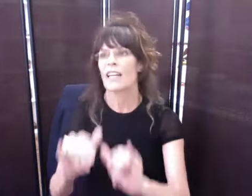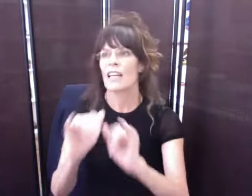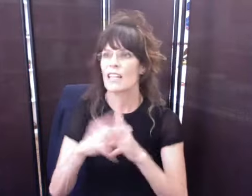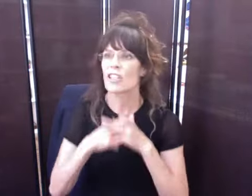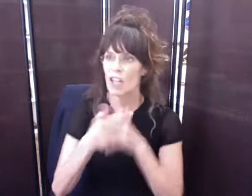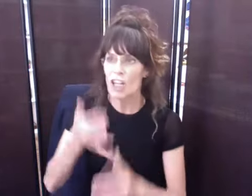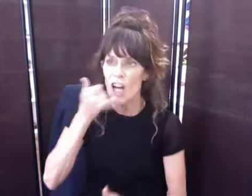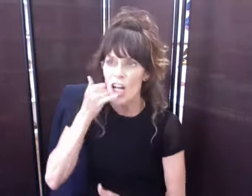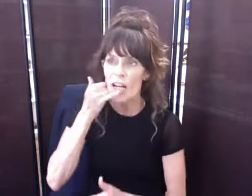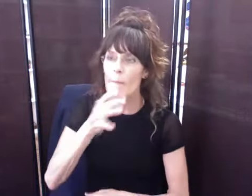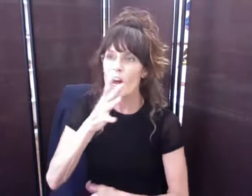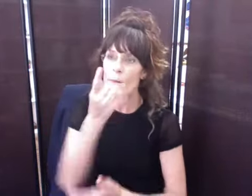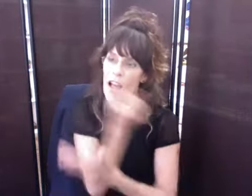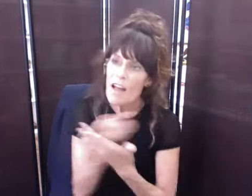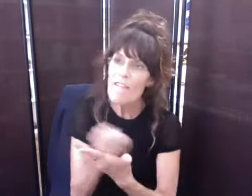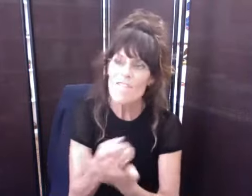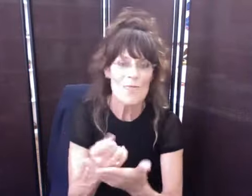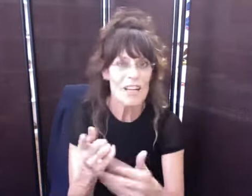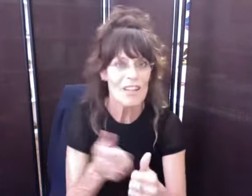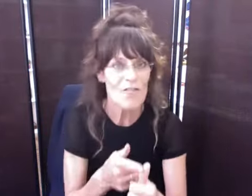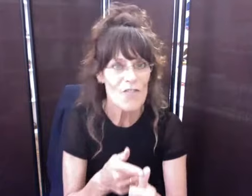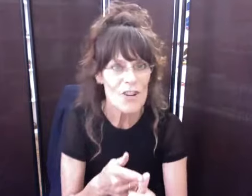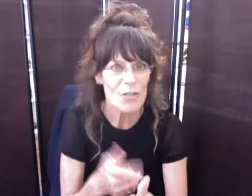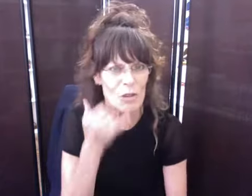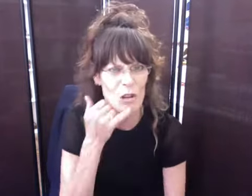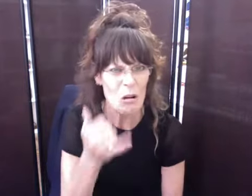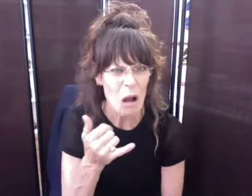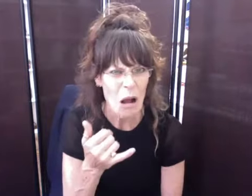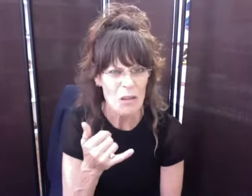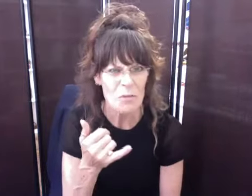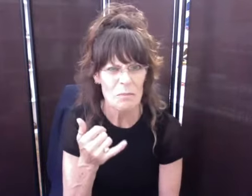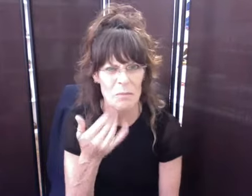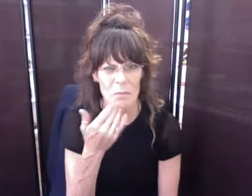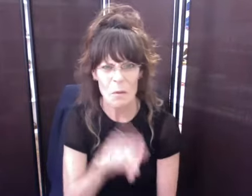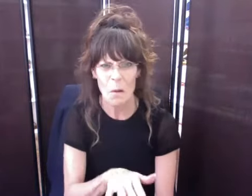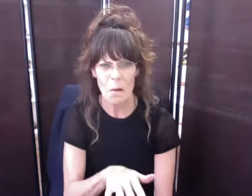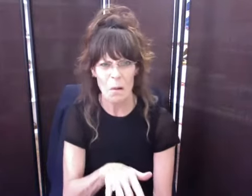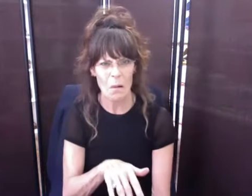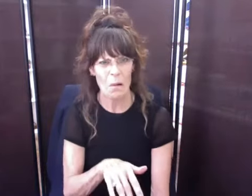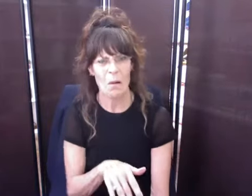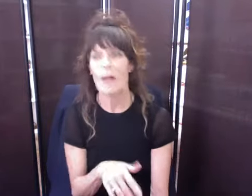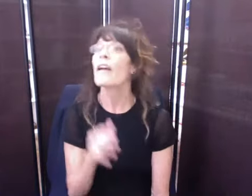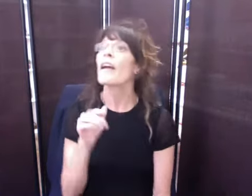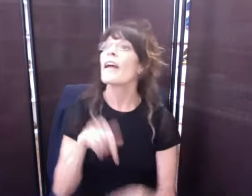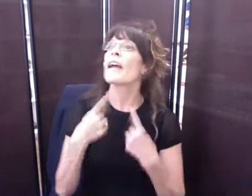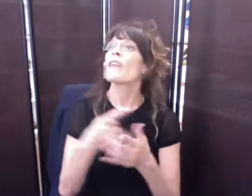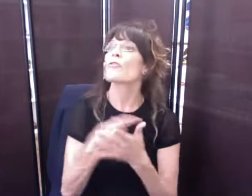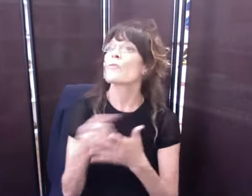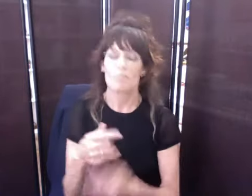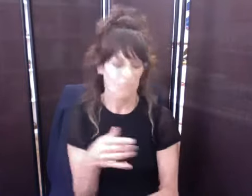week. And the first calls were cold, man. They were cold. Hey, Ma, how was your week? Fine.